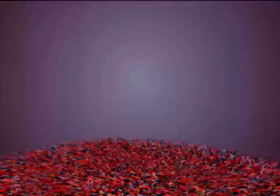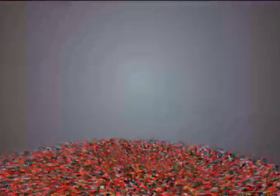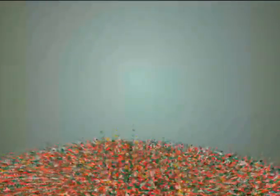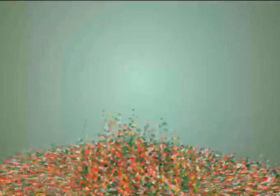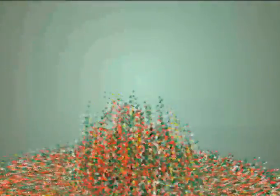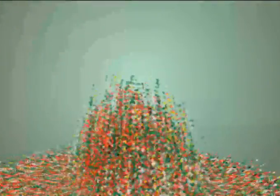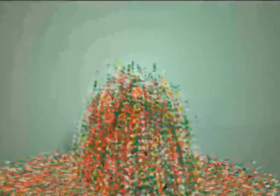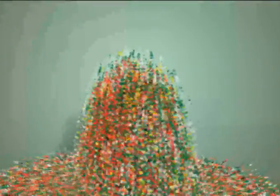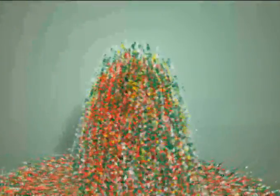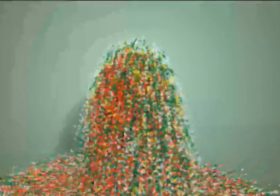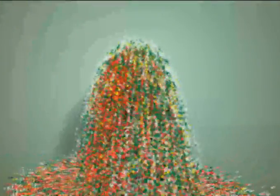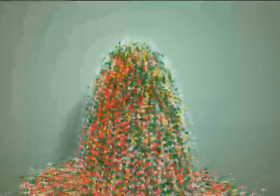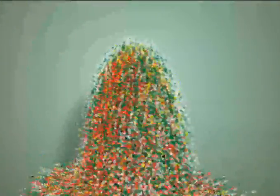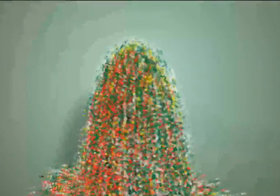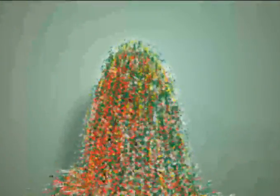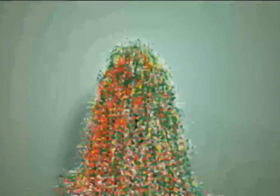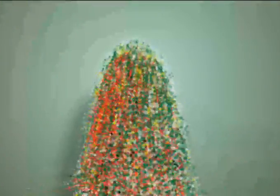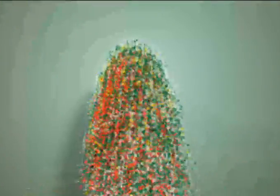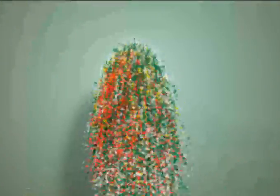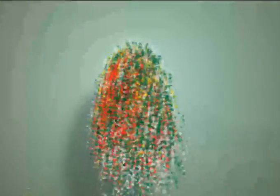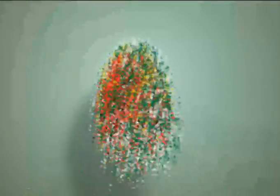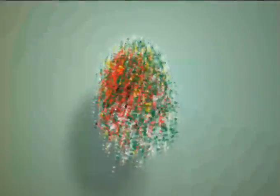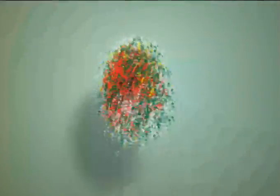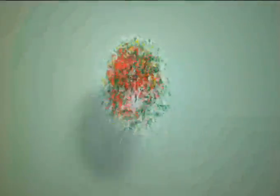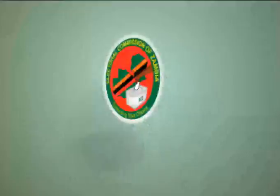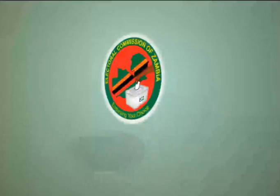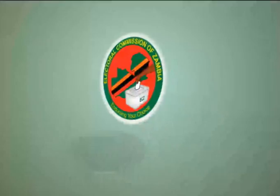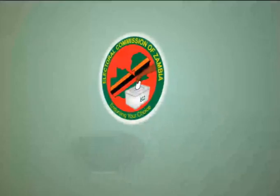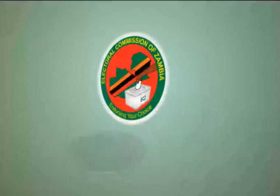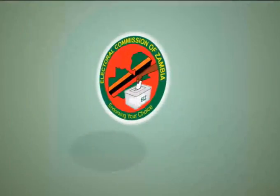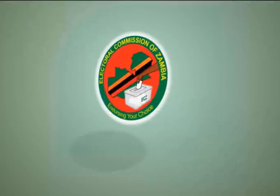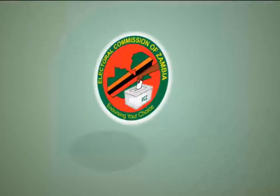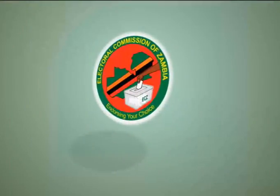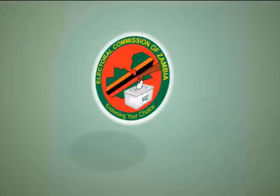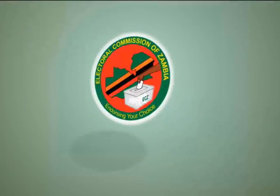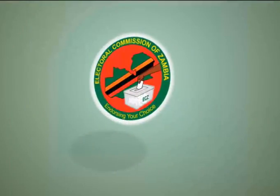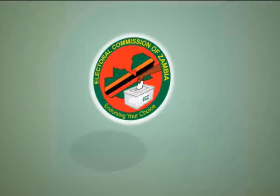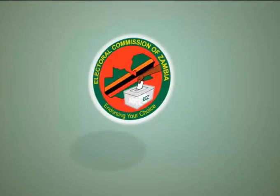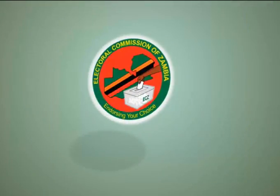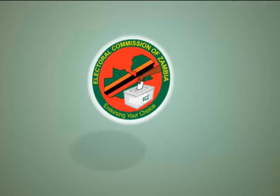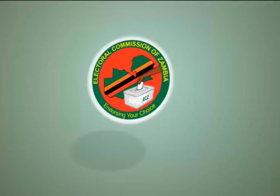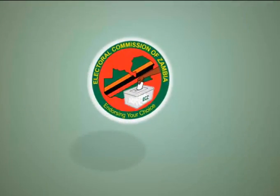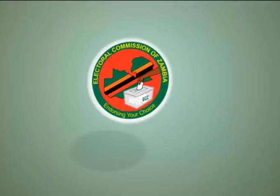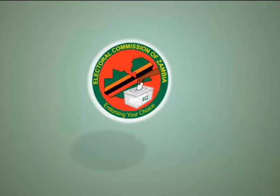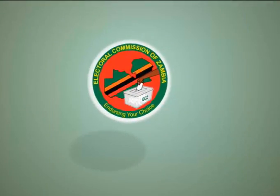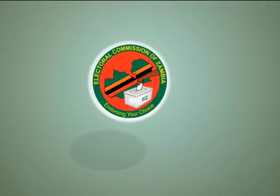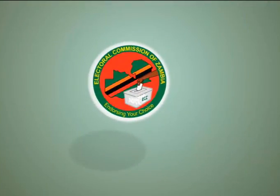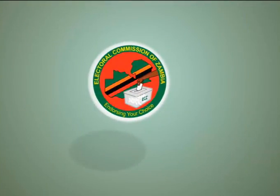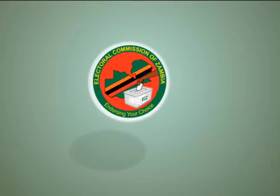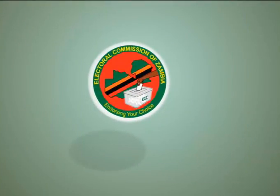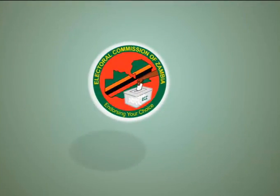It is your right. It is your vote. It is your